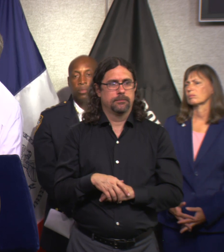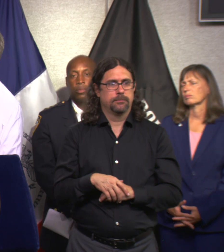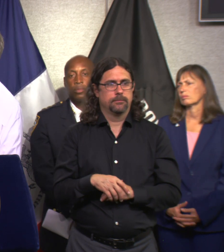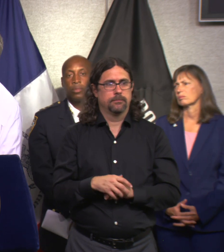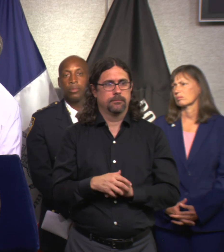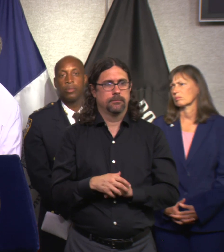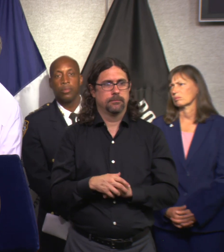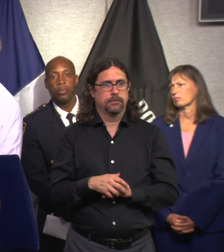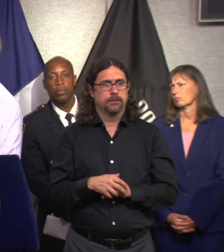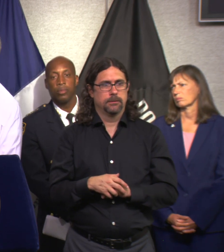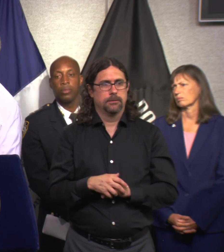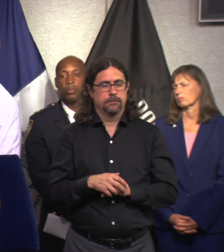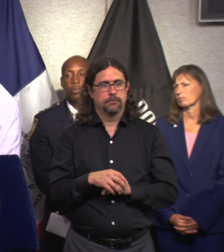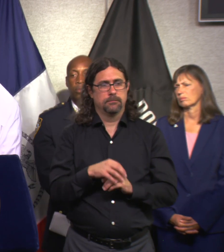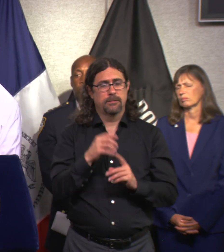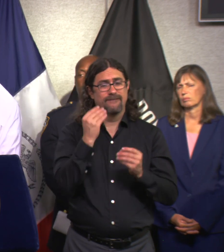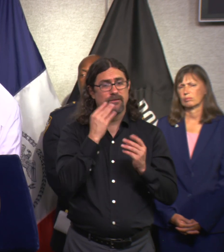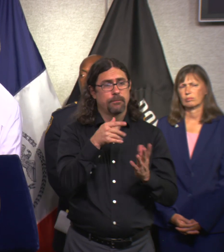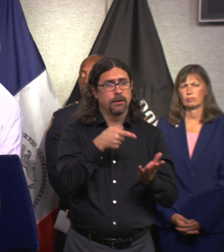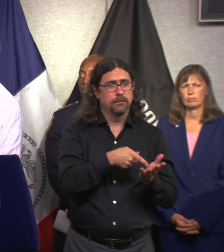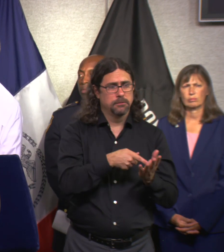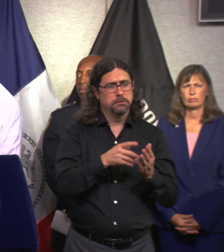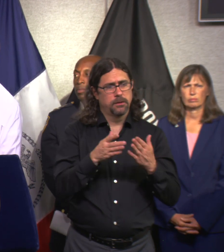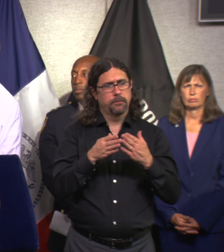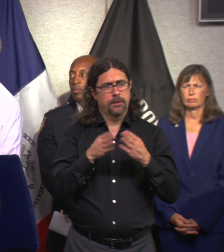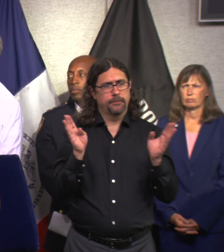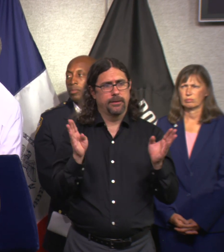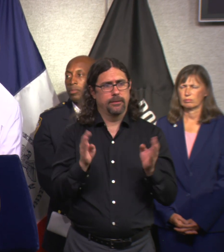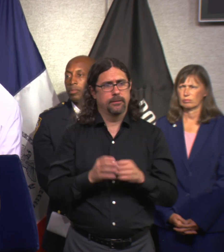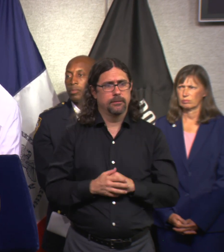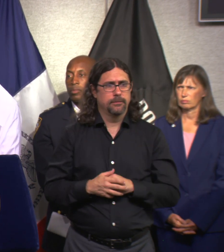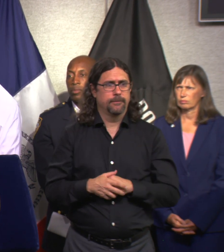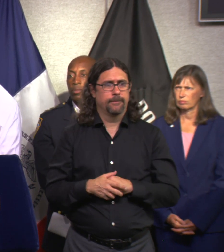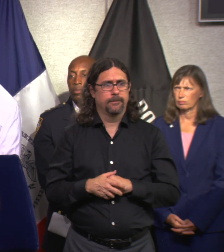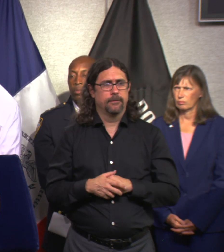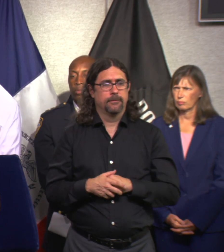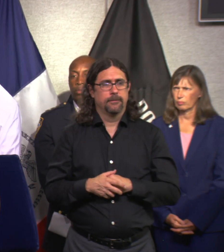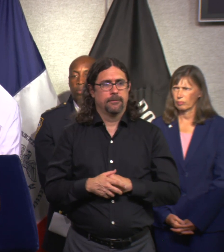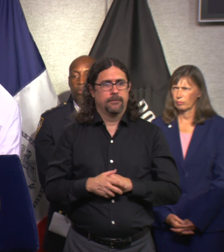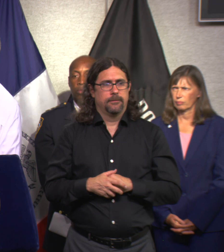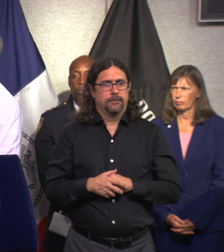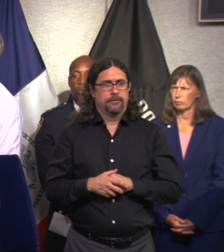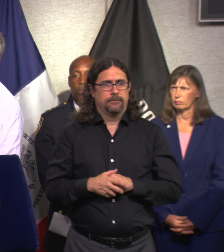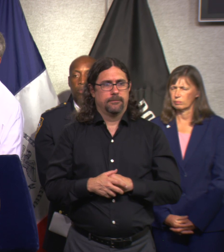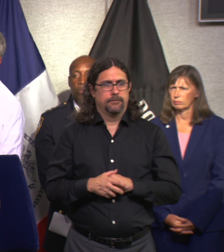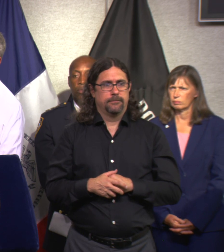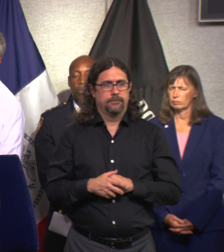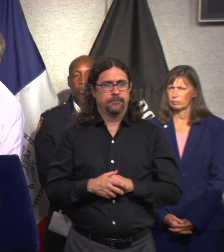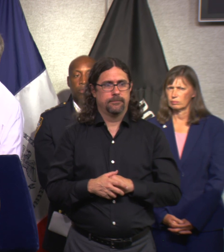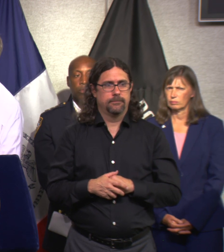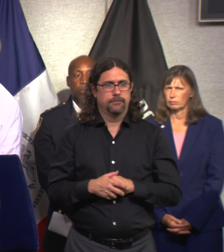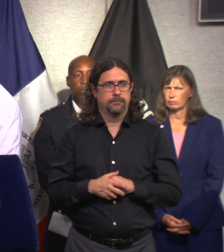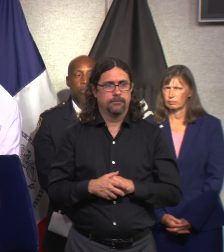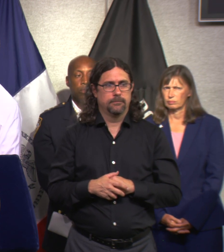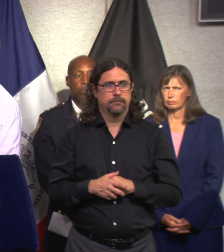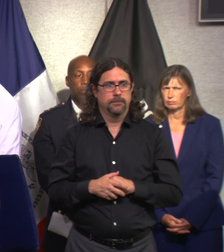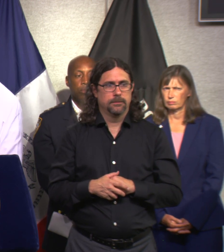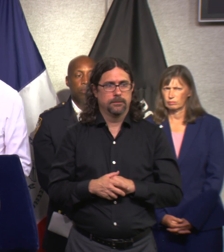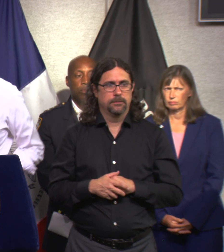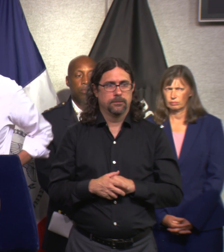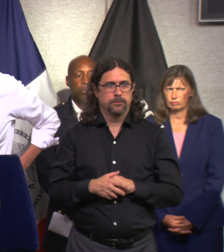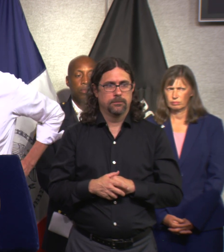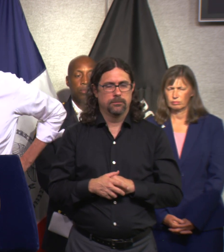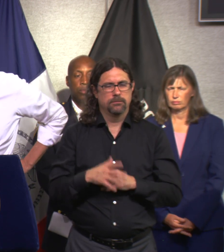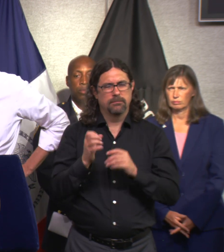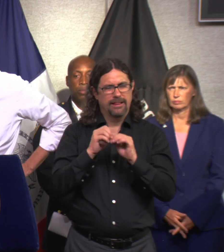they found counterproductive. That is the United States Department of Justice, not under this administration. When the new